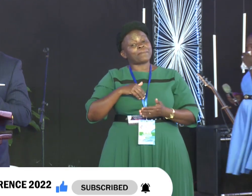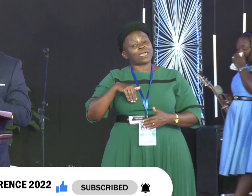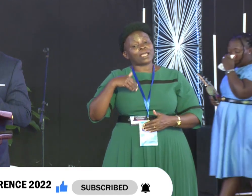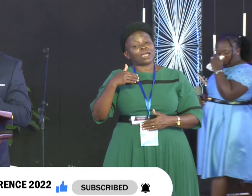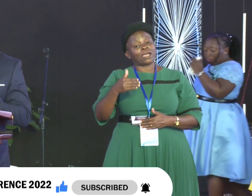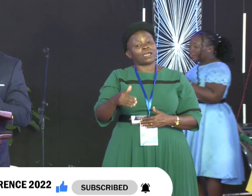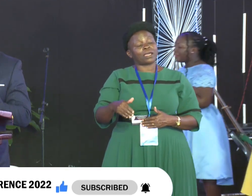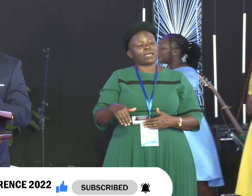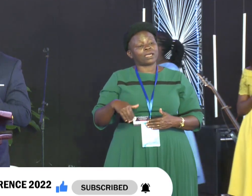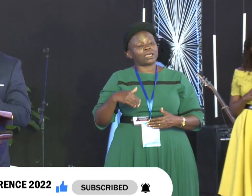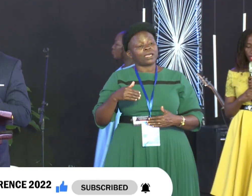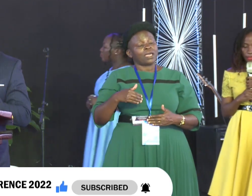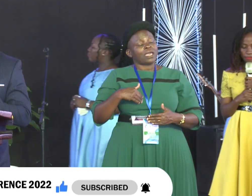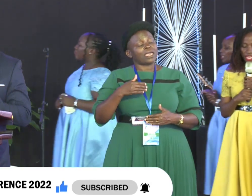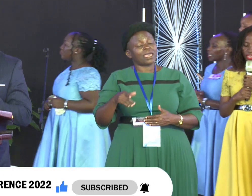atuyambenga